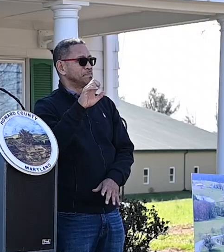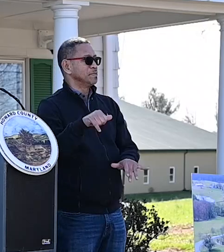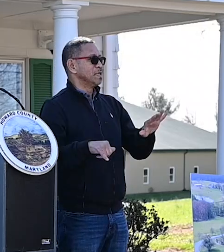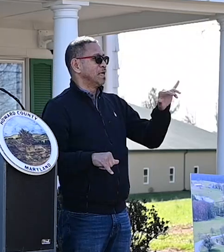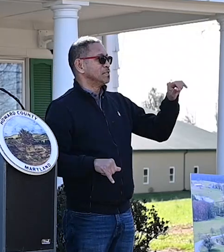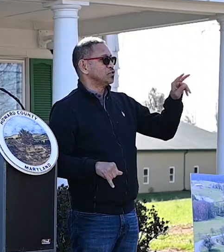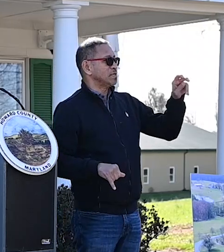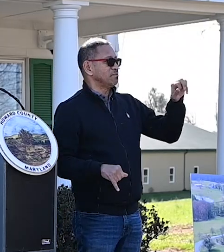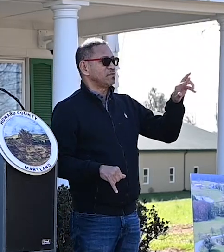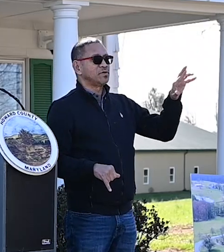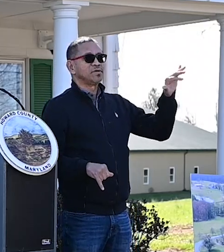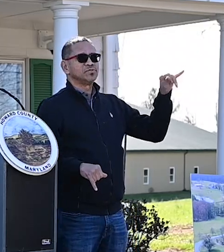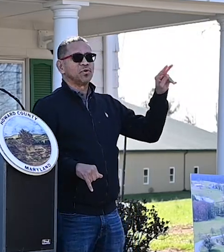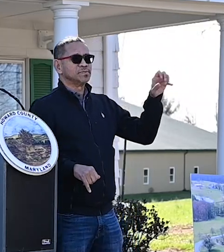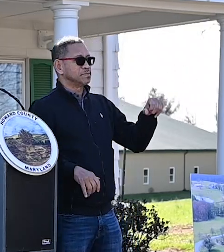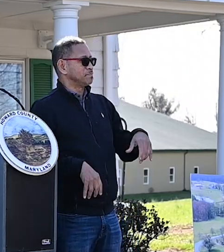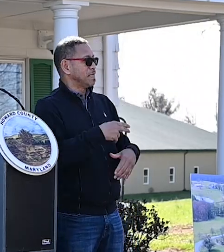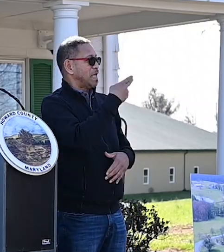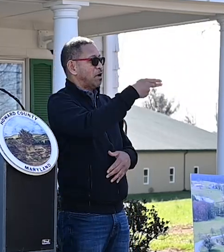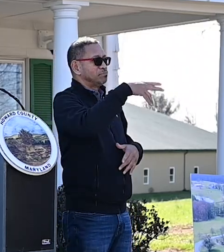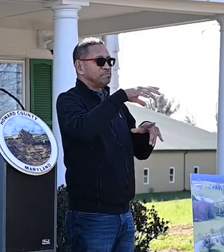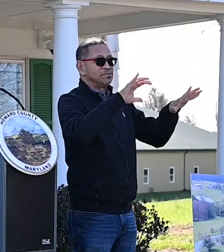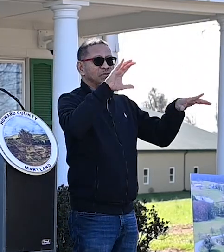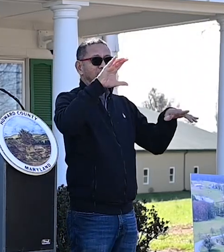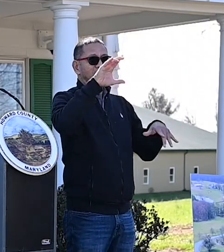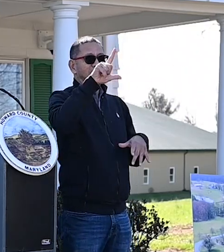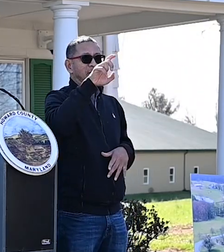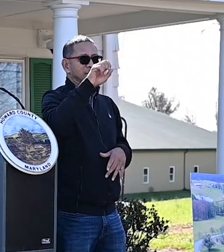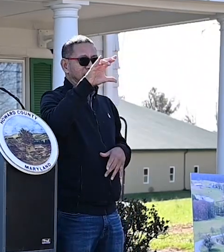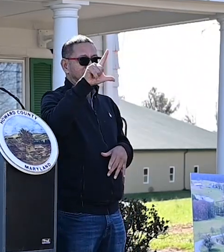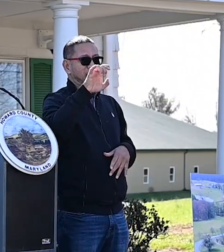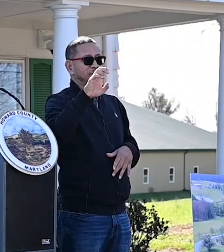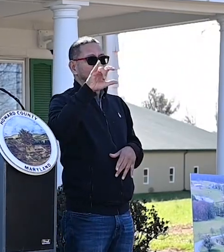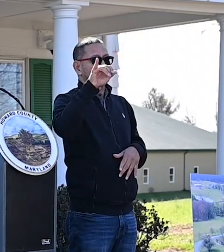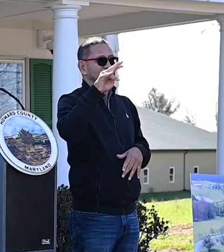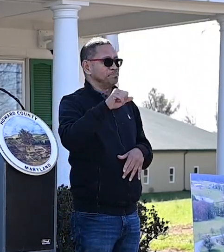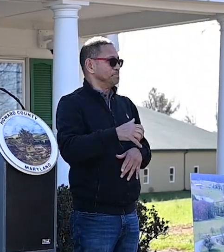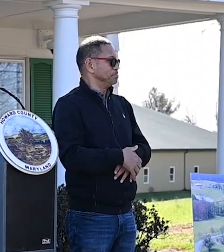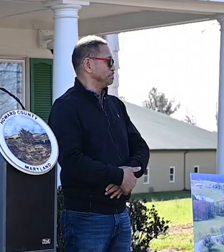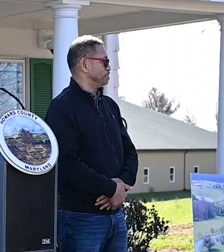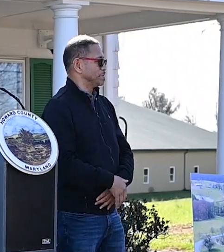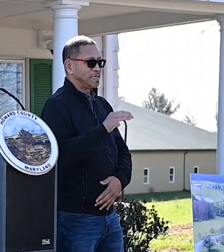Jennifer Jones, the CEO of the Howard County Economic Development Authority.